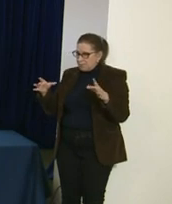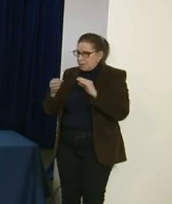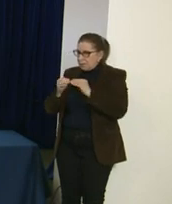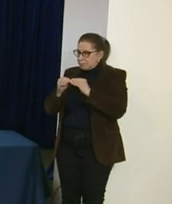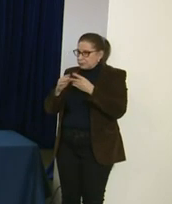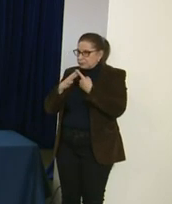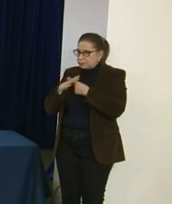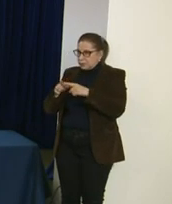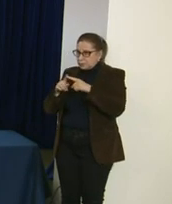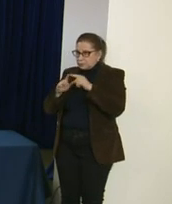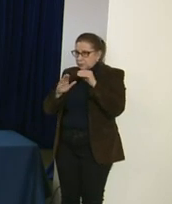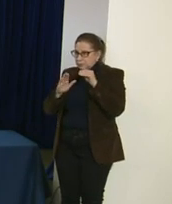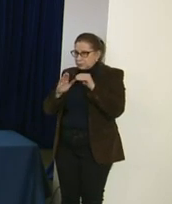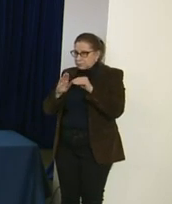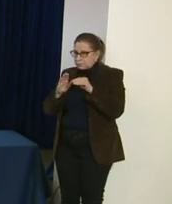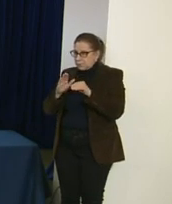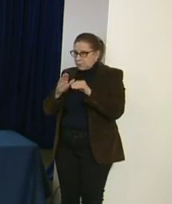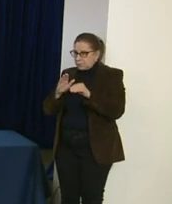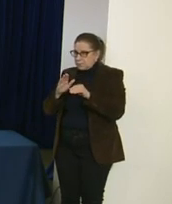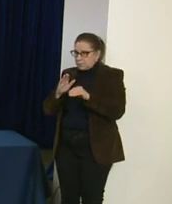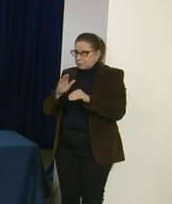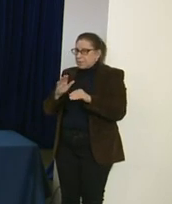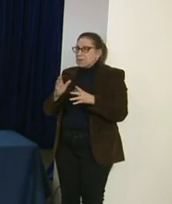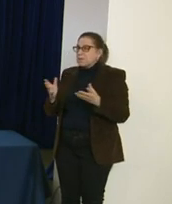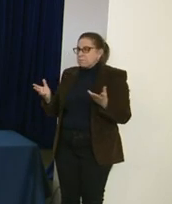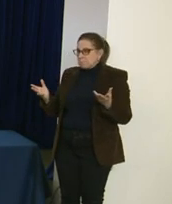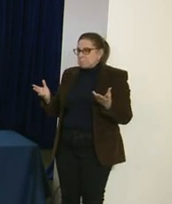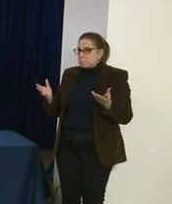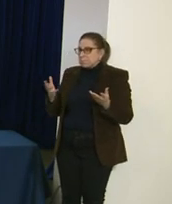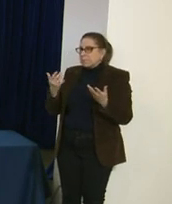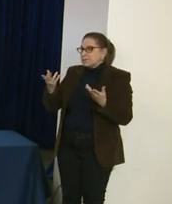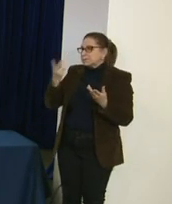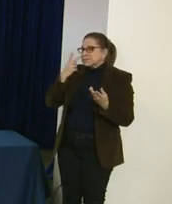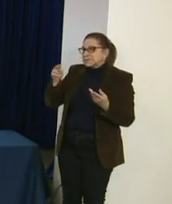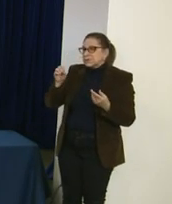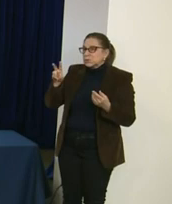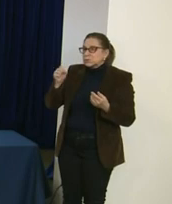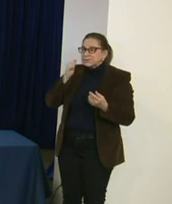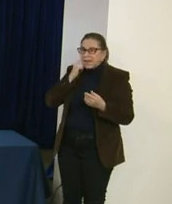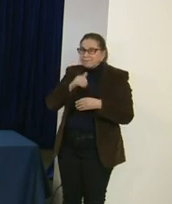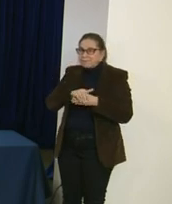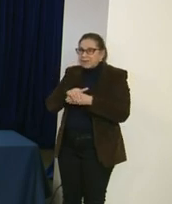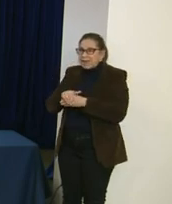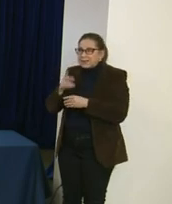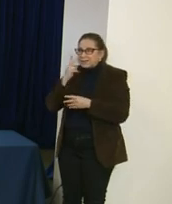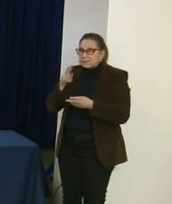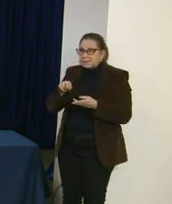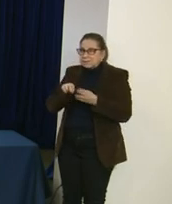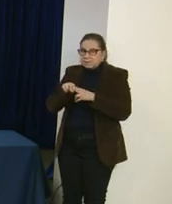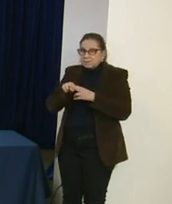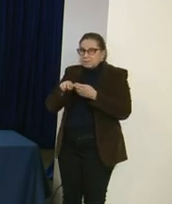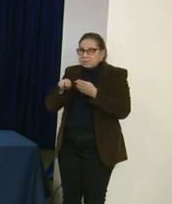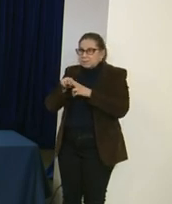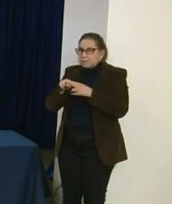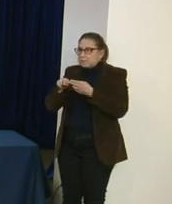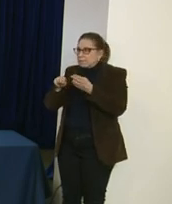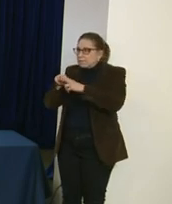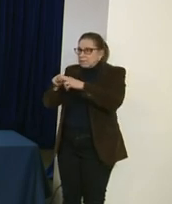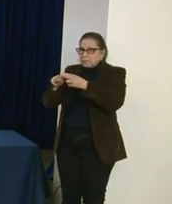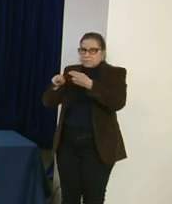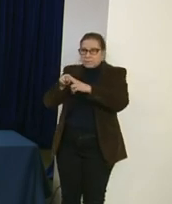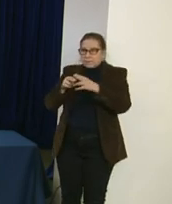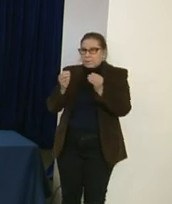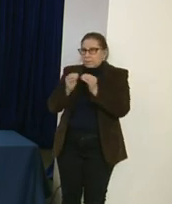every night on the news the number of positive tests increasing. And none of that is a surprise.